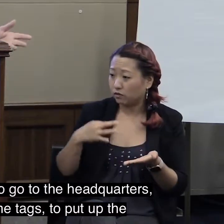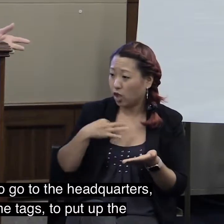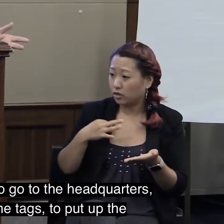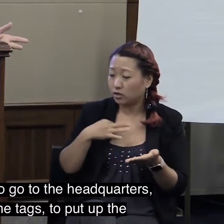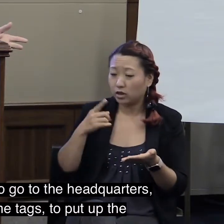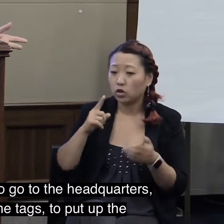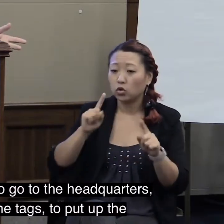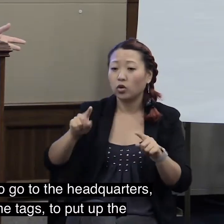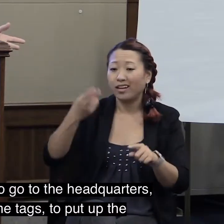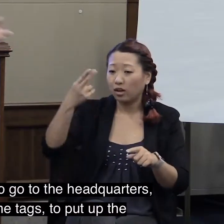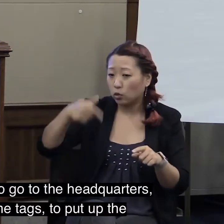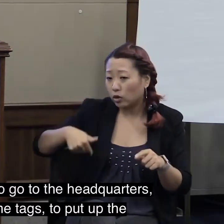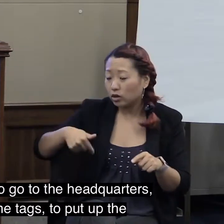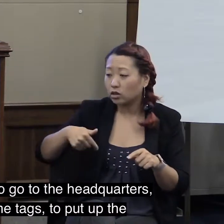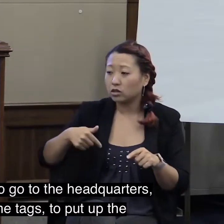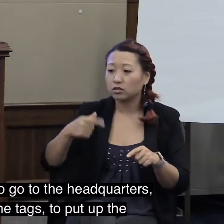the